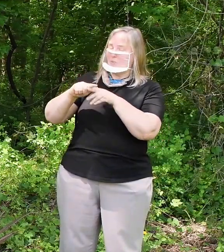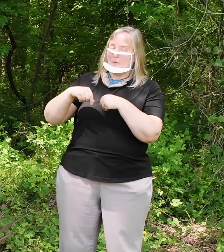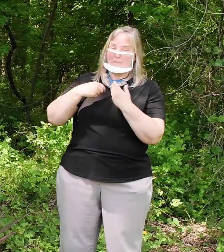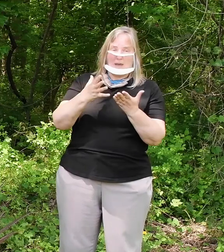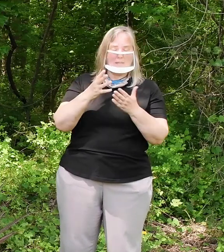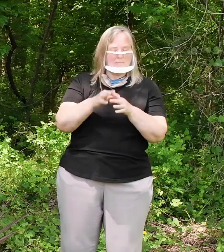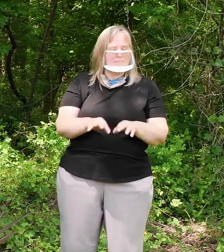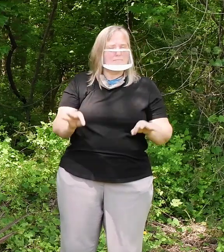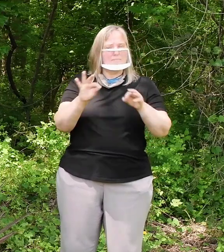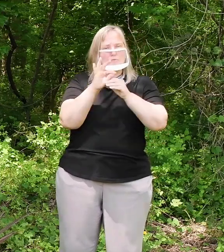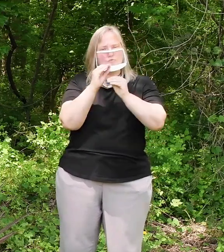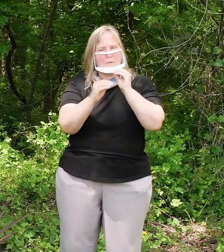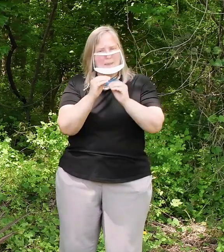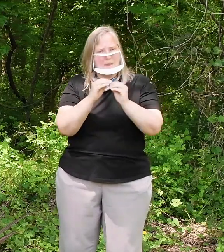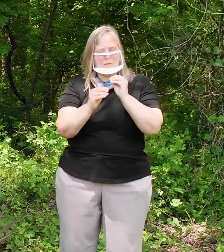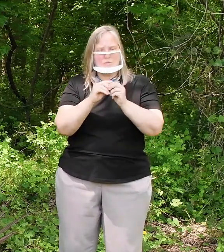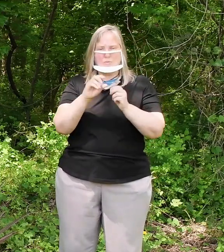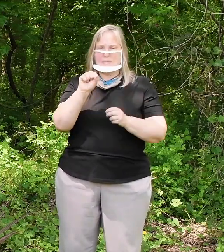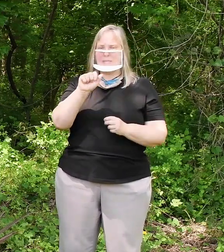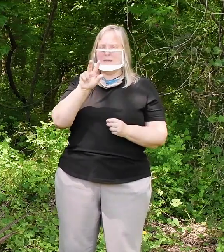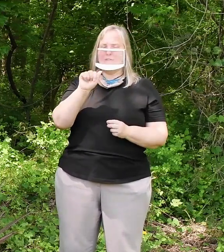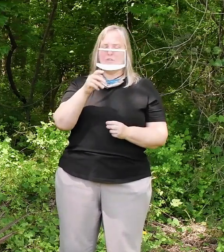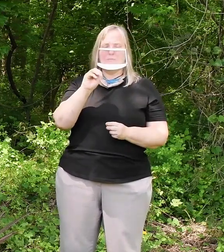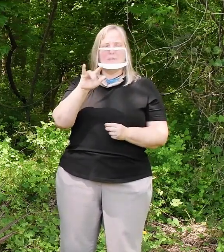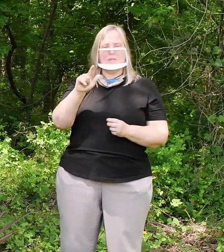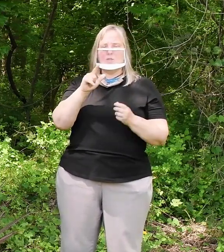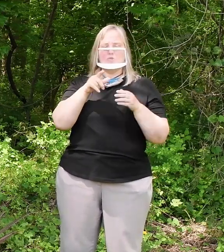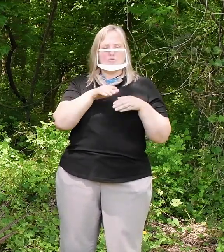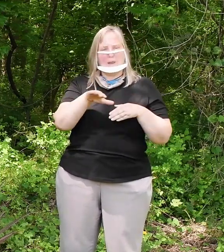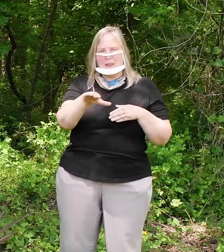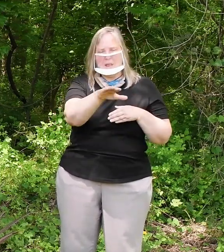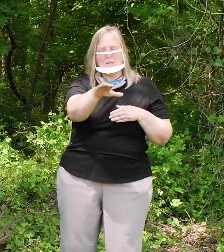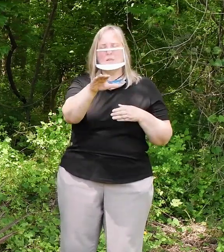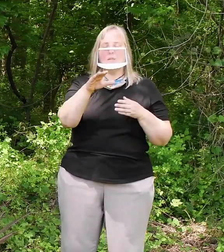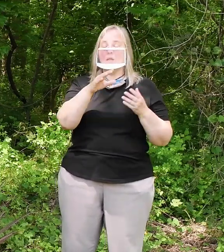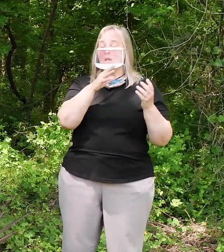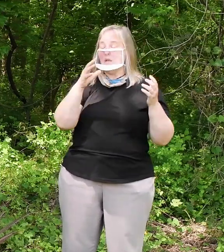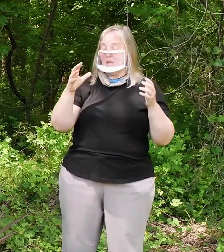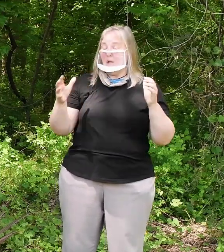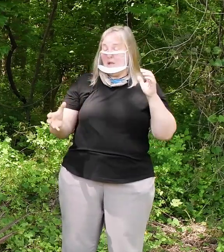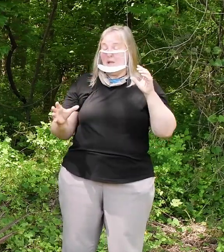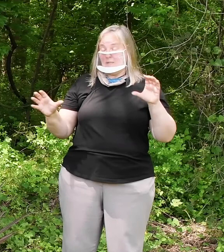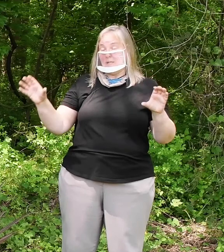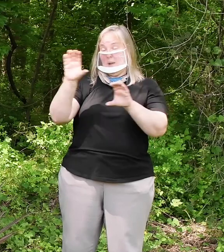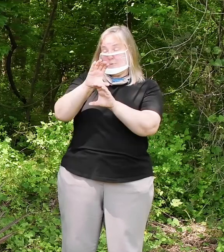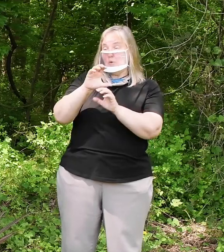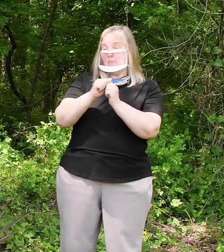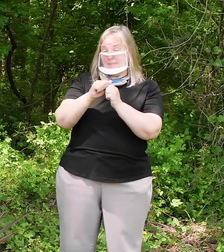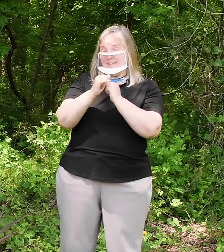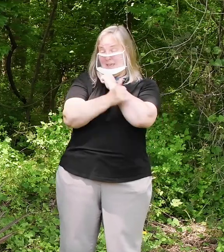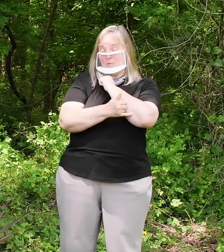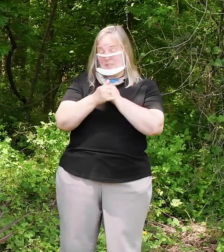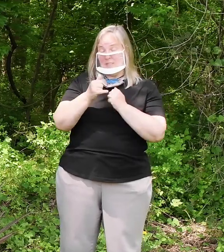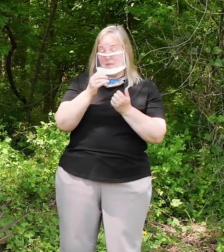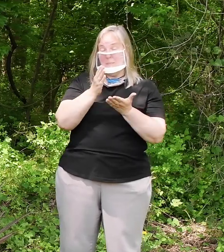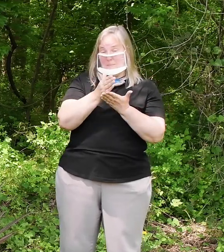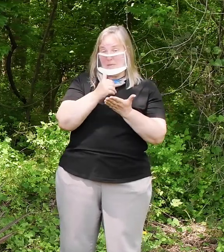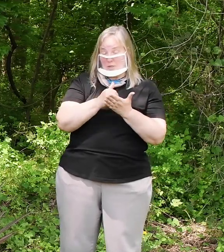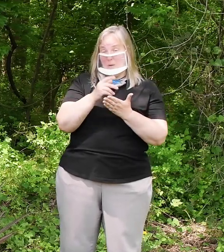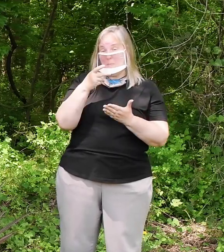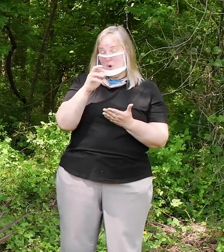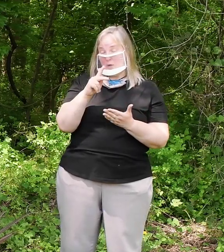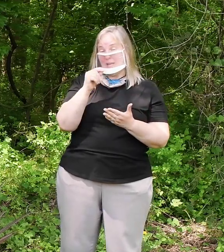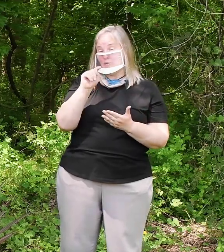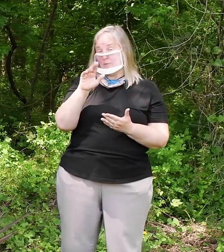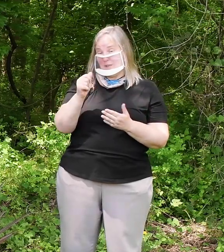critical repairs to the Savage Mill Trail, coupled with the county's budgeted park and trail improvements, will